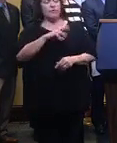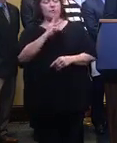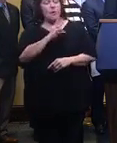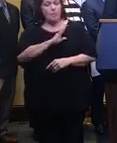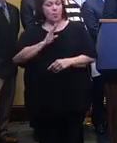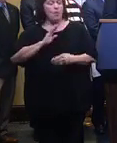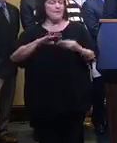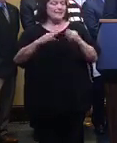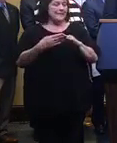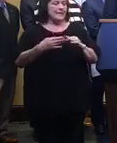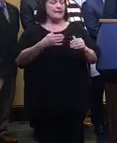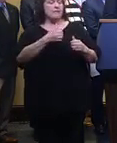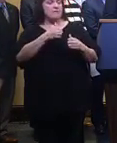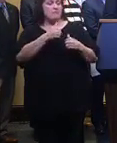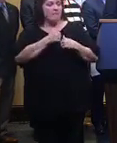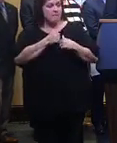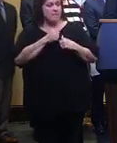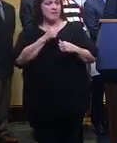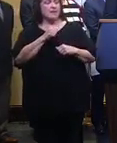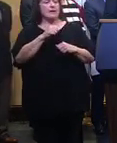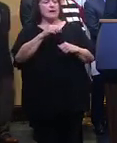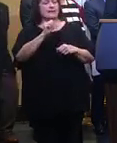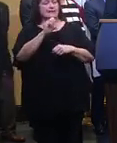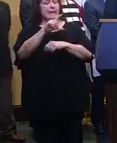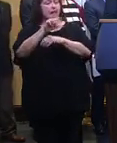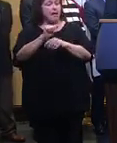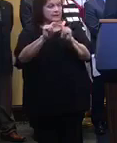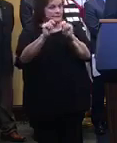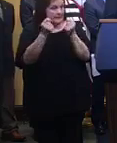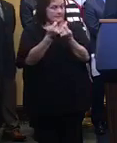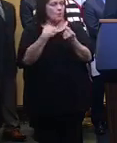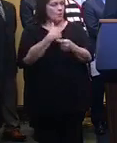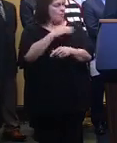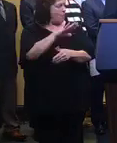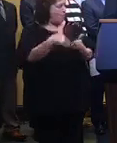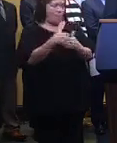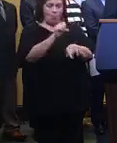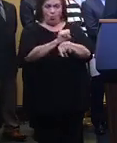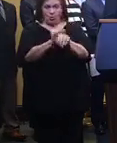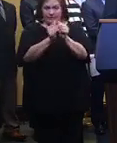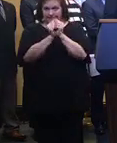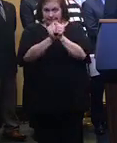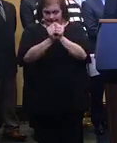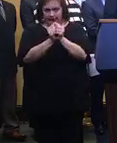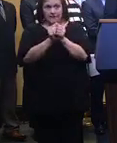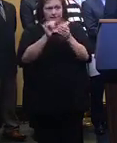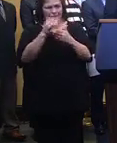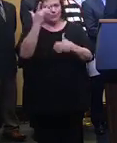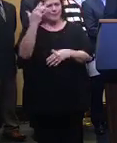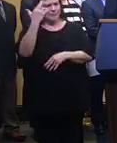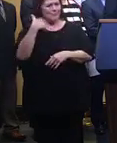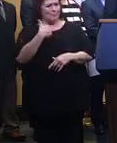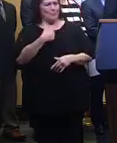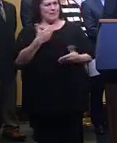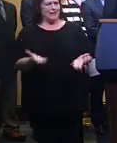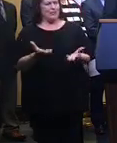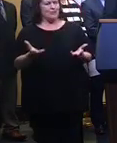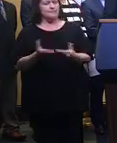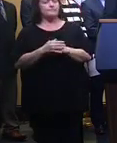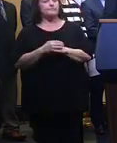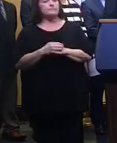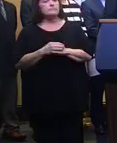Water Board, and the Army Corps of Engineers and the SELA team are committed to working together, and that's a big part of why we're standing here today.